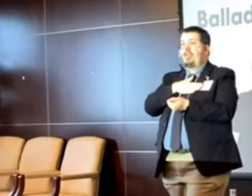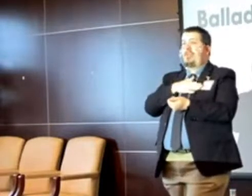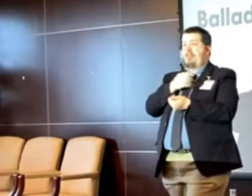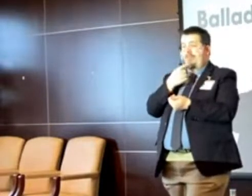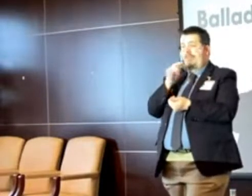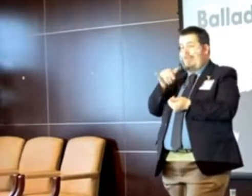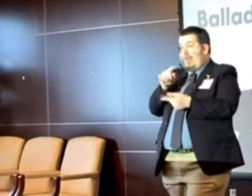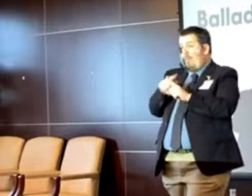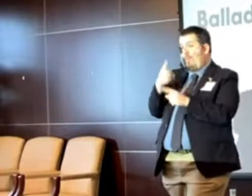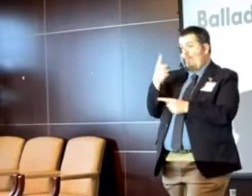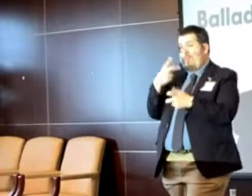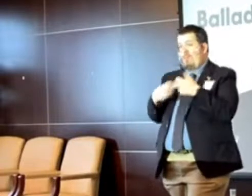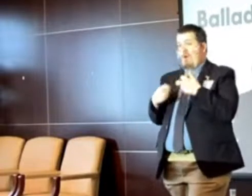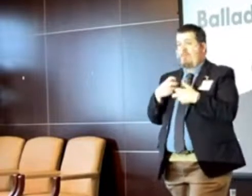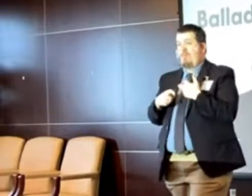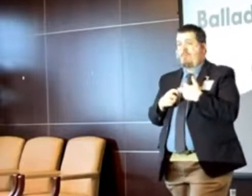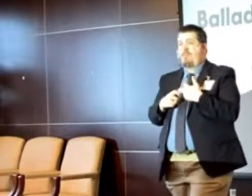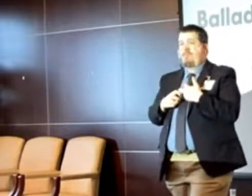that. Now, here's the problem.